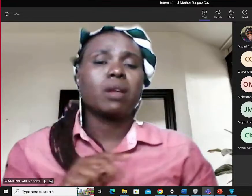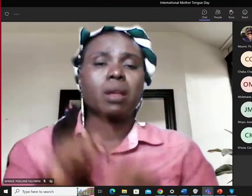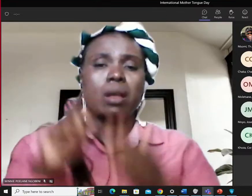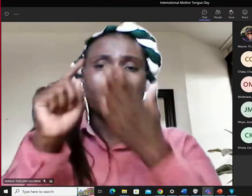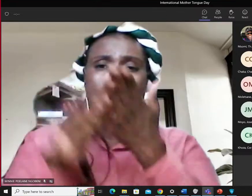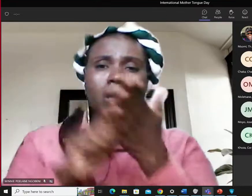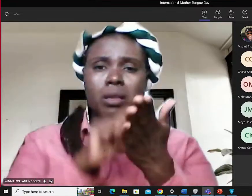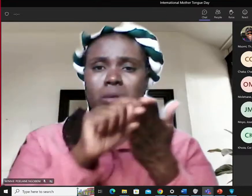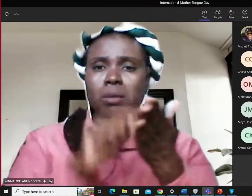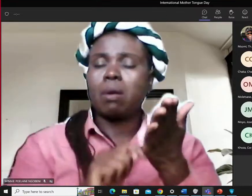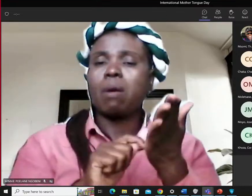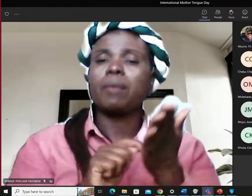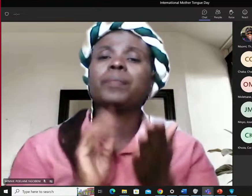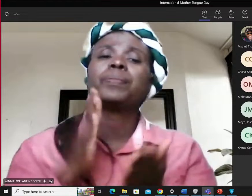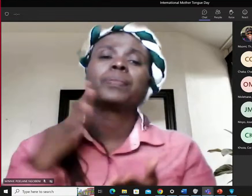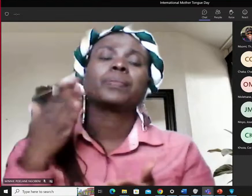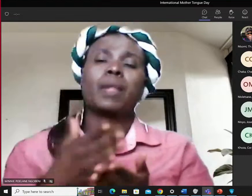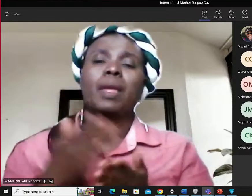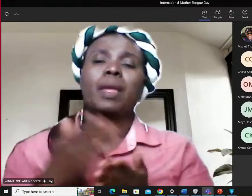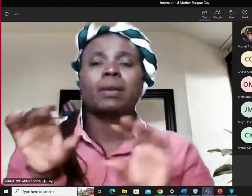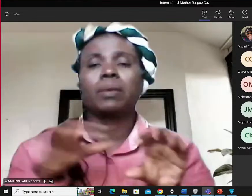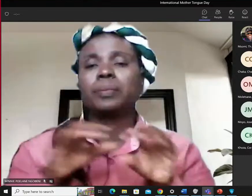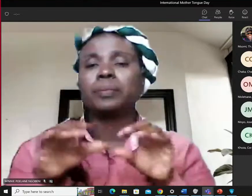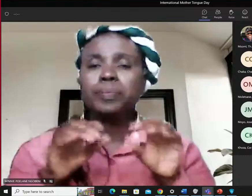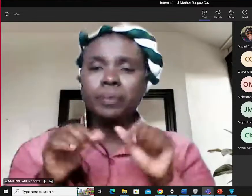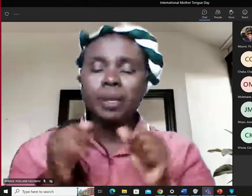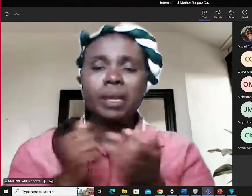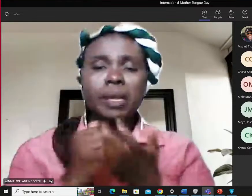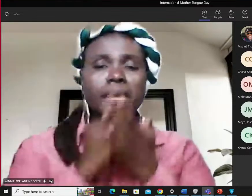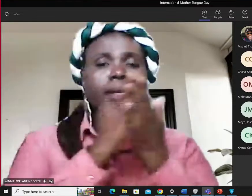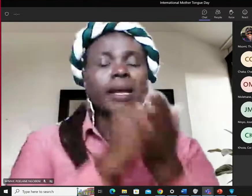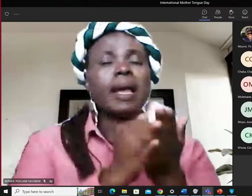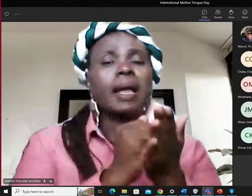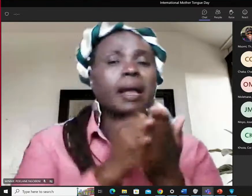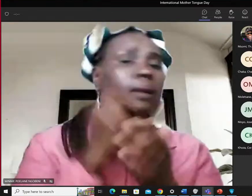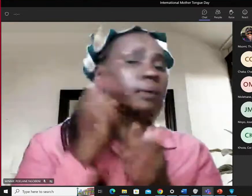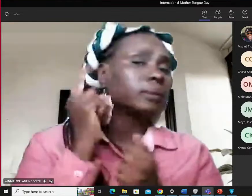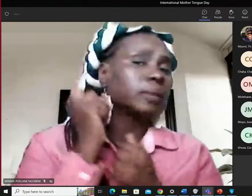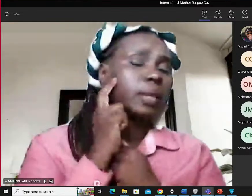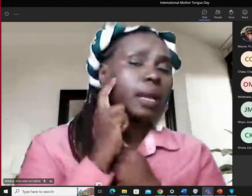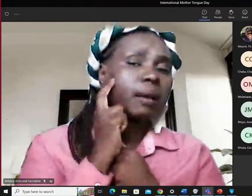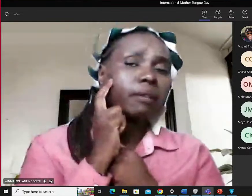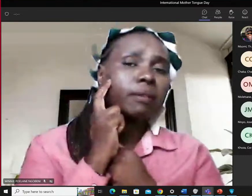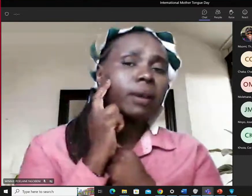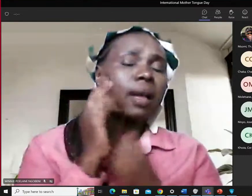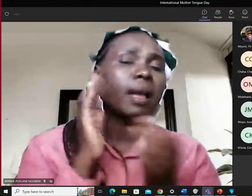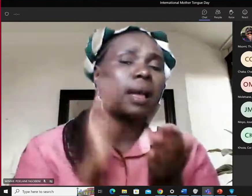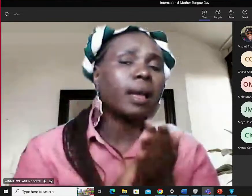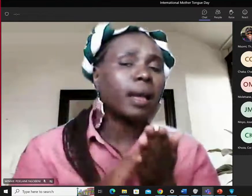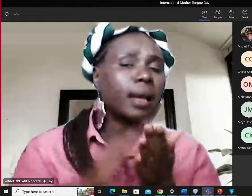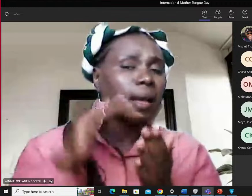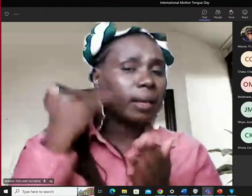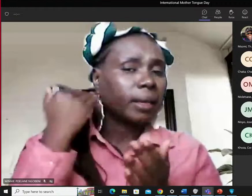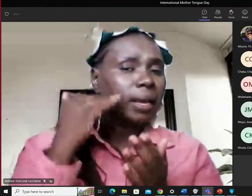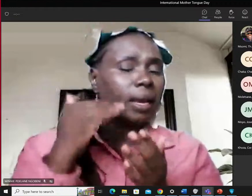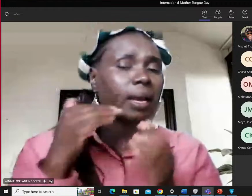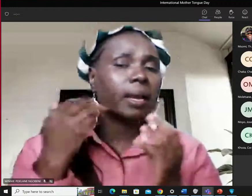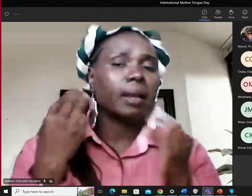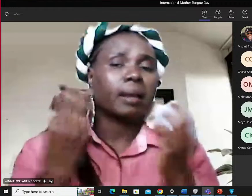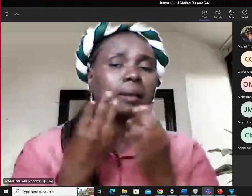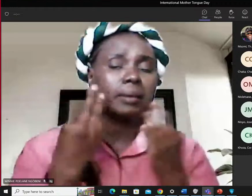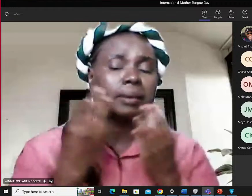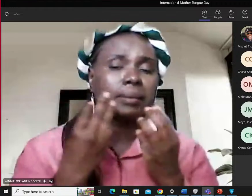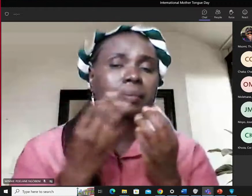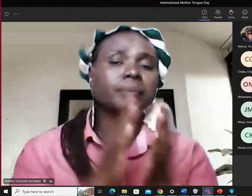creativity. It helps the deaf and the hard of hearing children to socialize. It